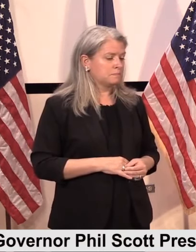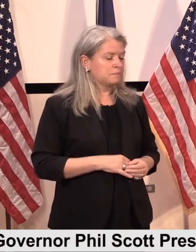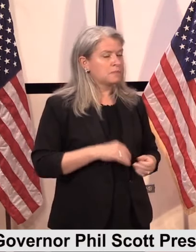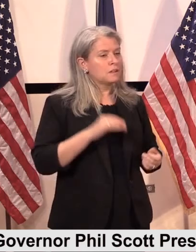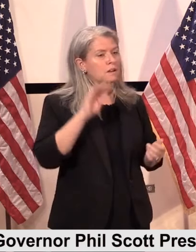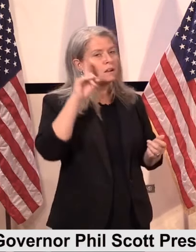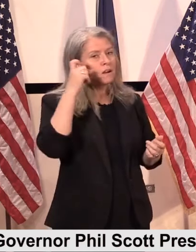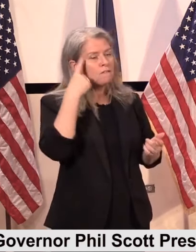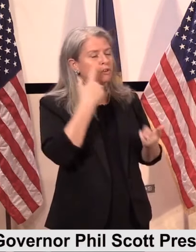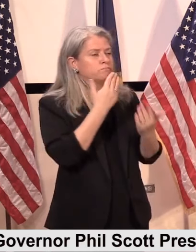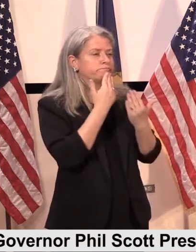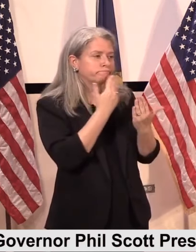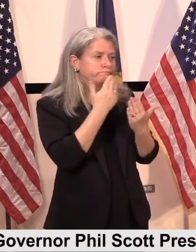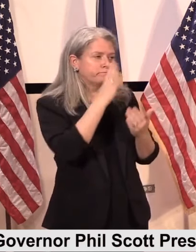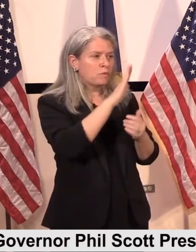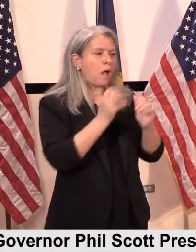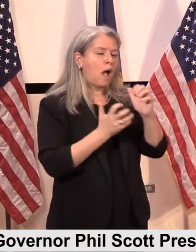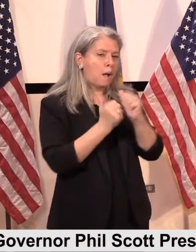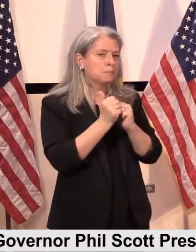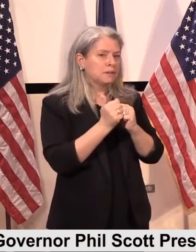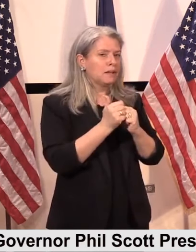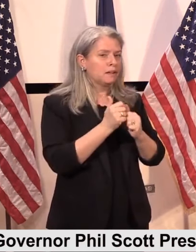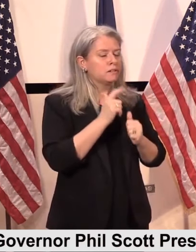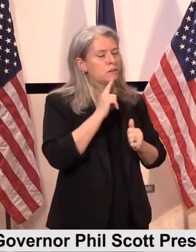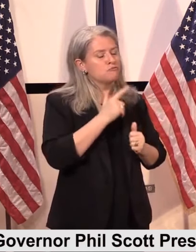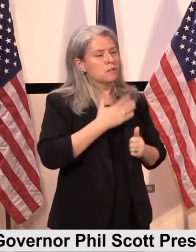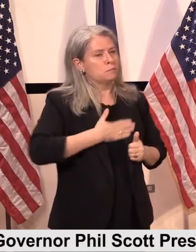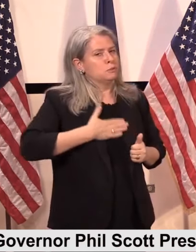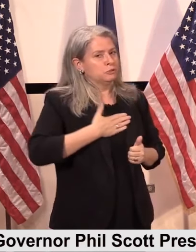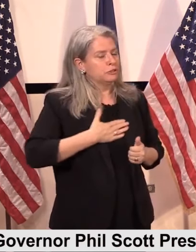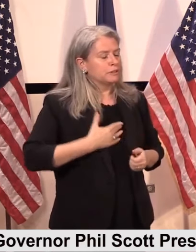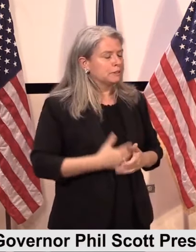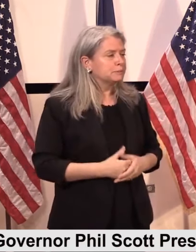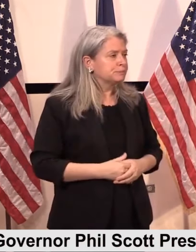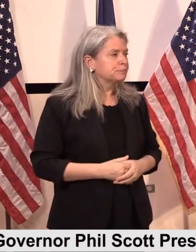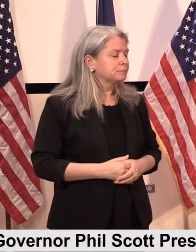us. I'm interested in